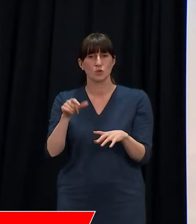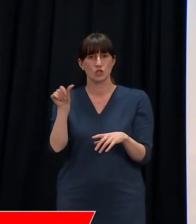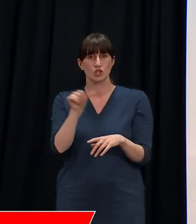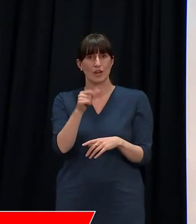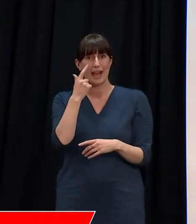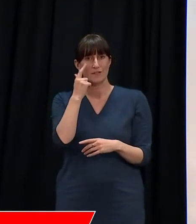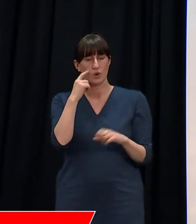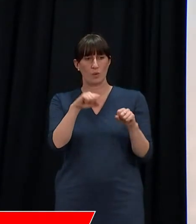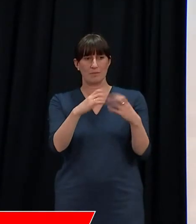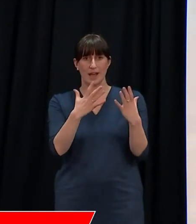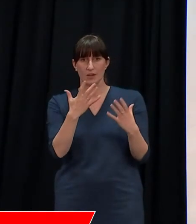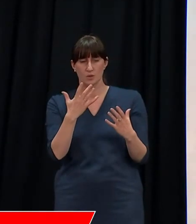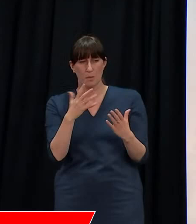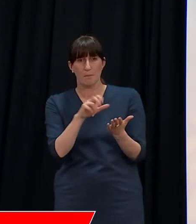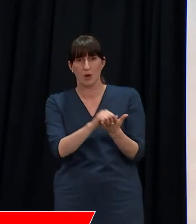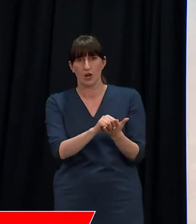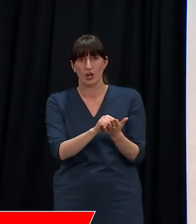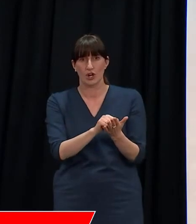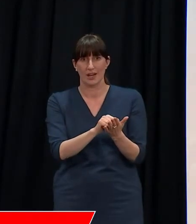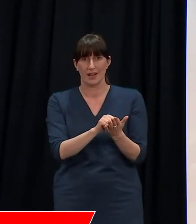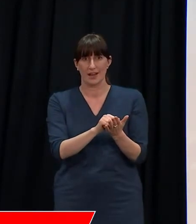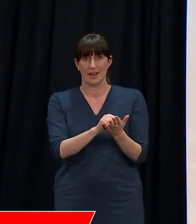available, keeping in touch with their